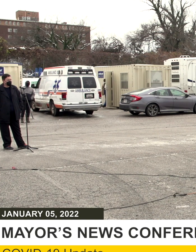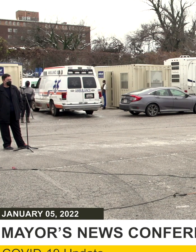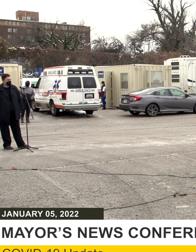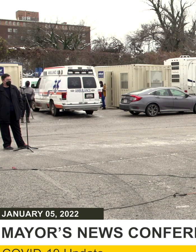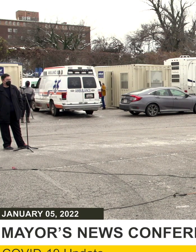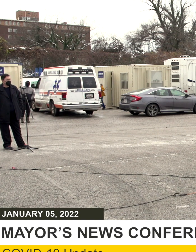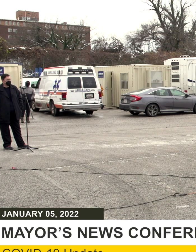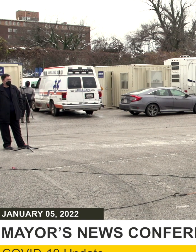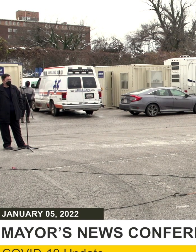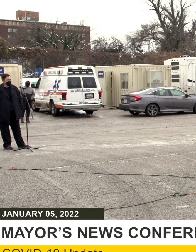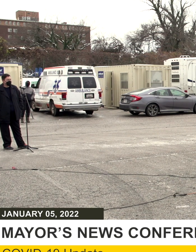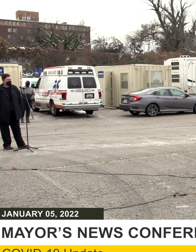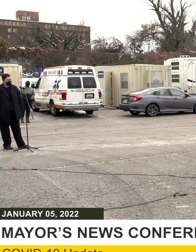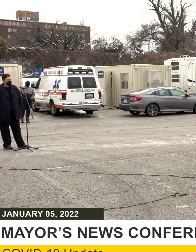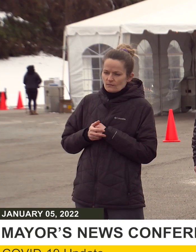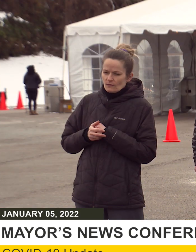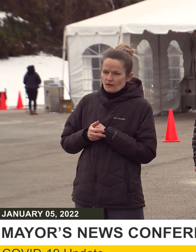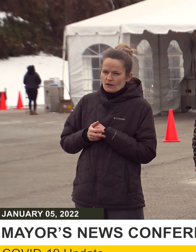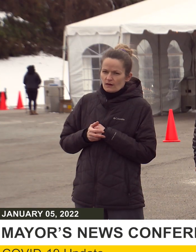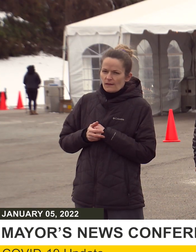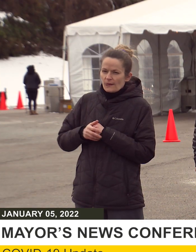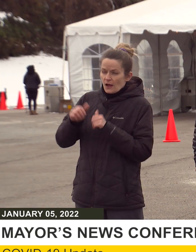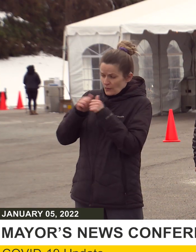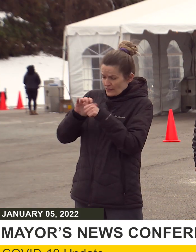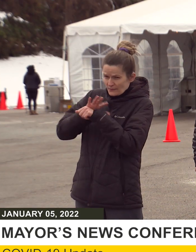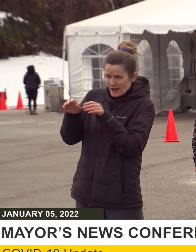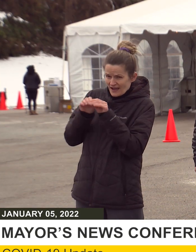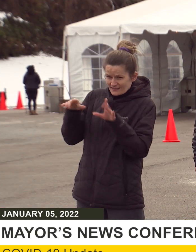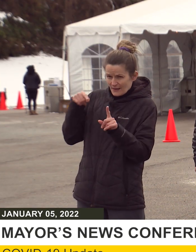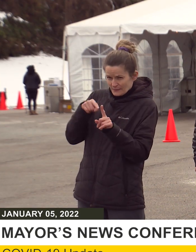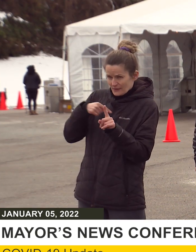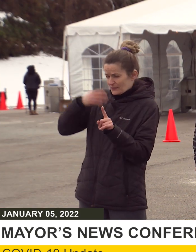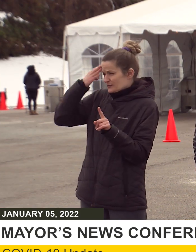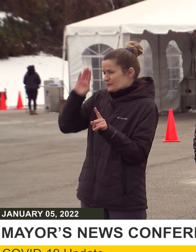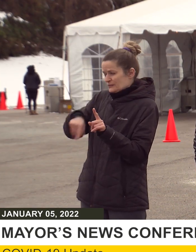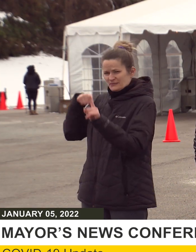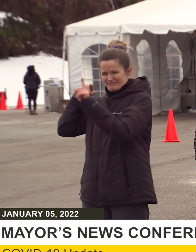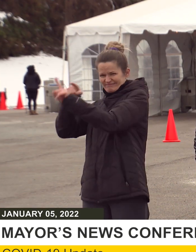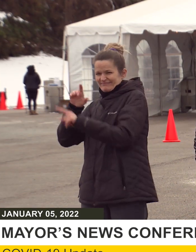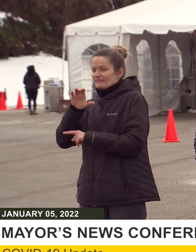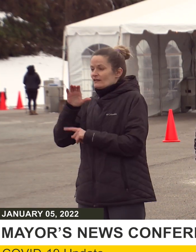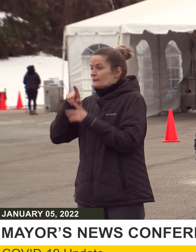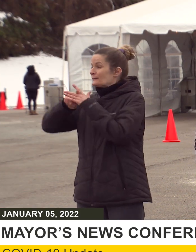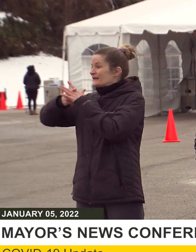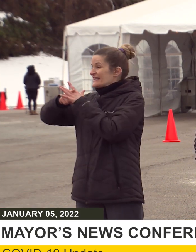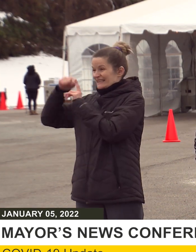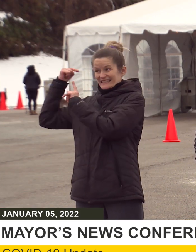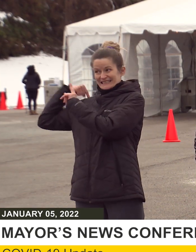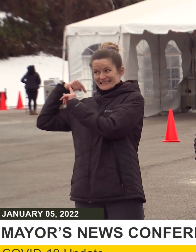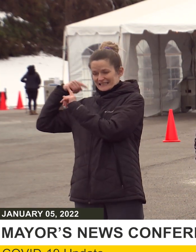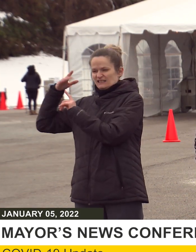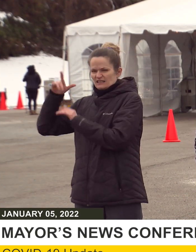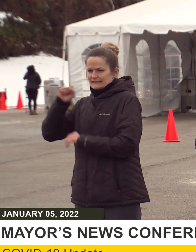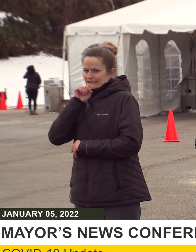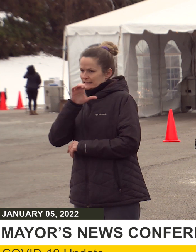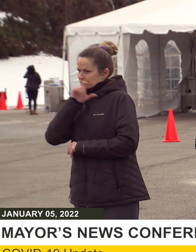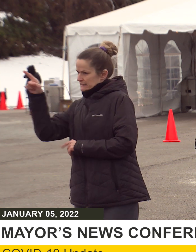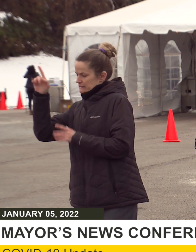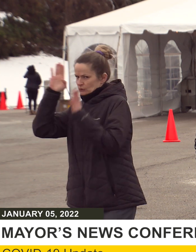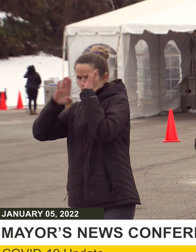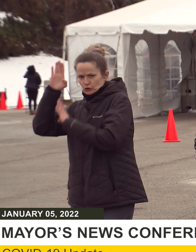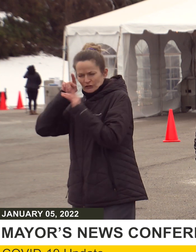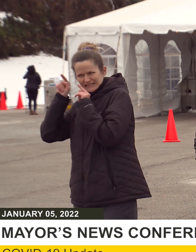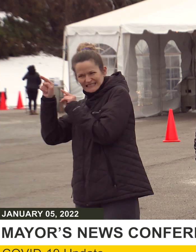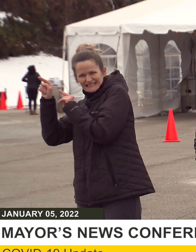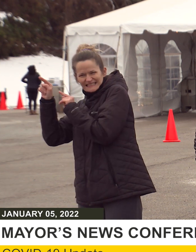pandemic, we know that our seniors are the ones who will get sick, or the most severely or most likely to get sick. But for us here